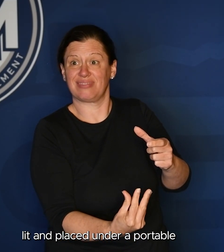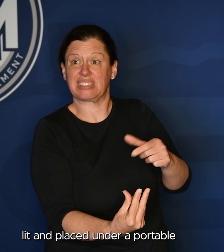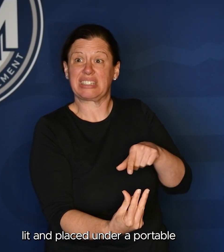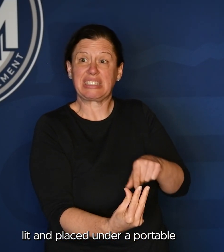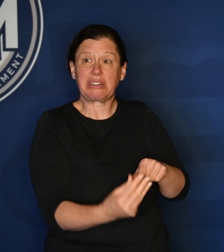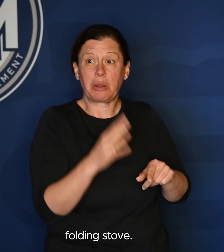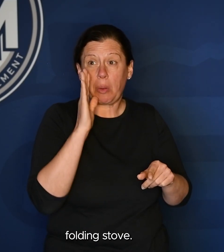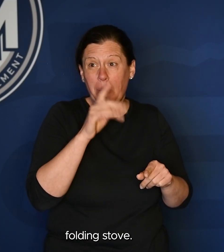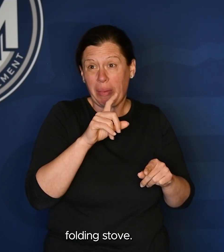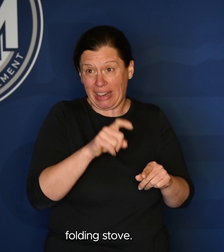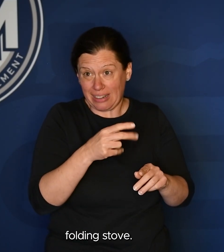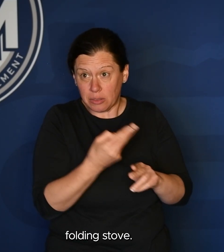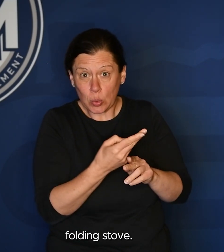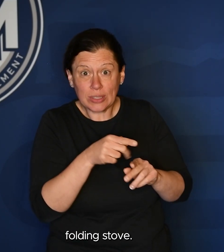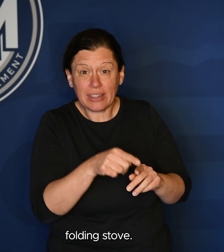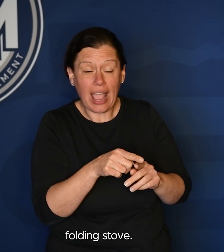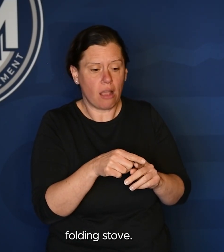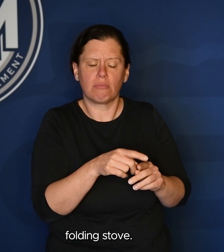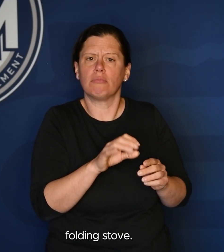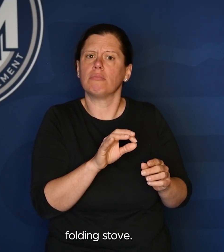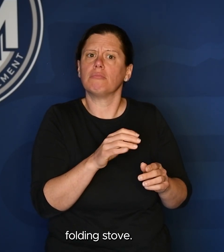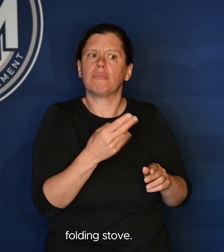portable folding stove.